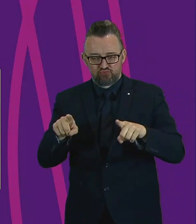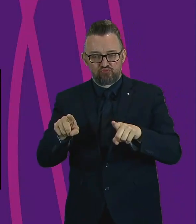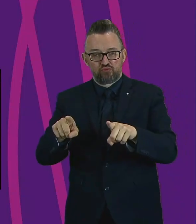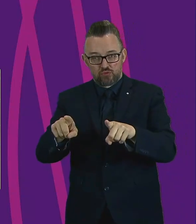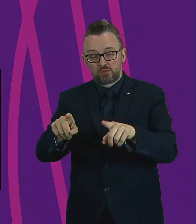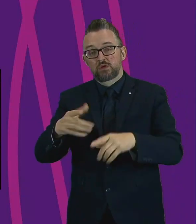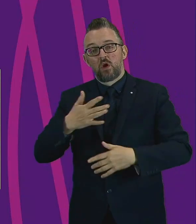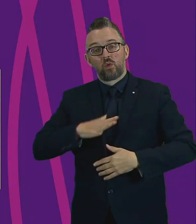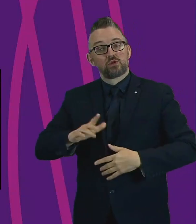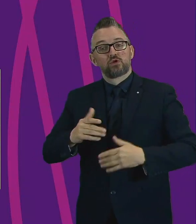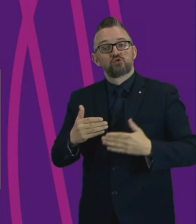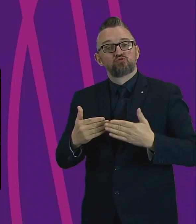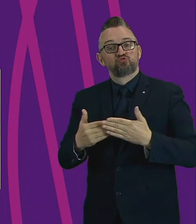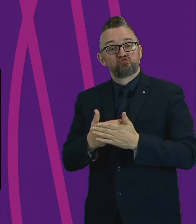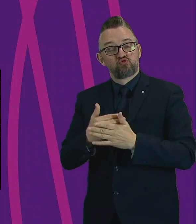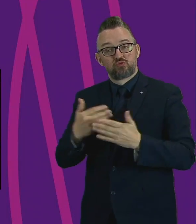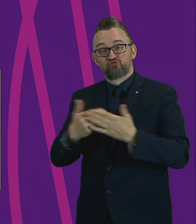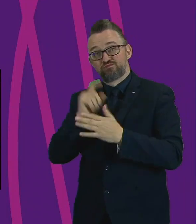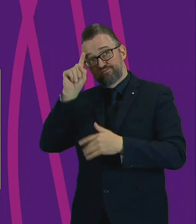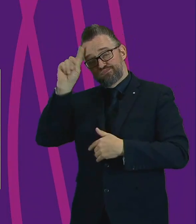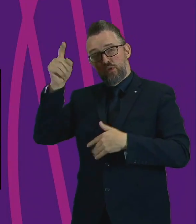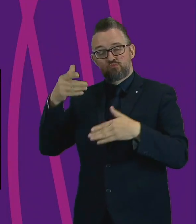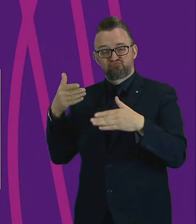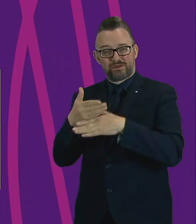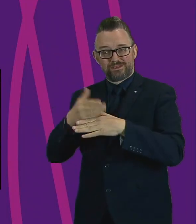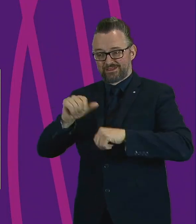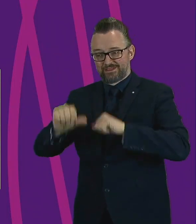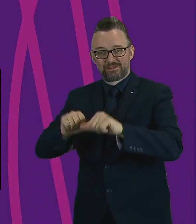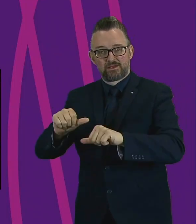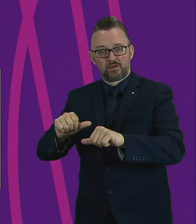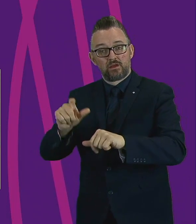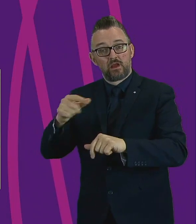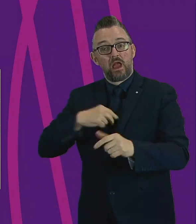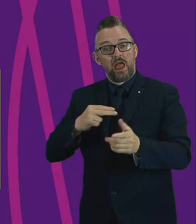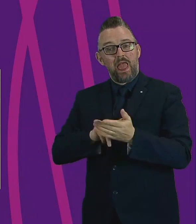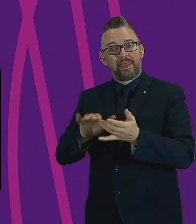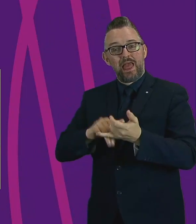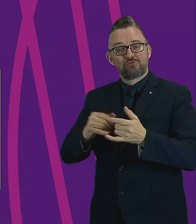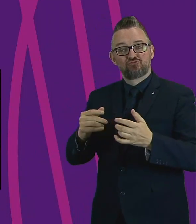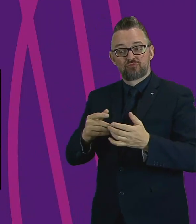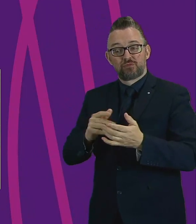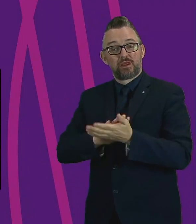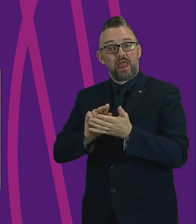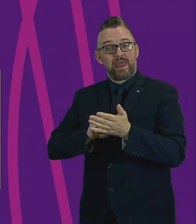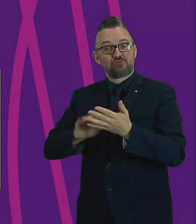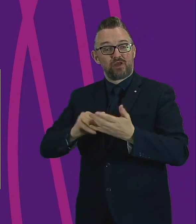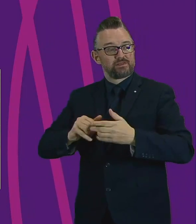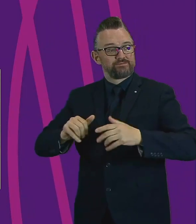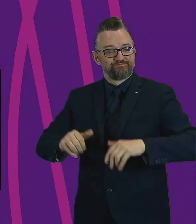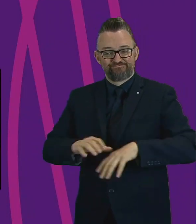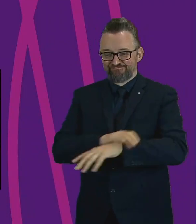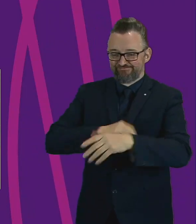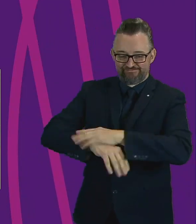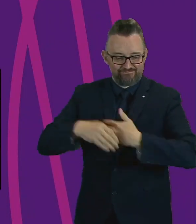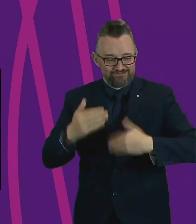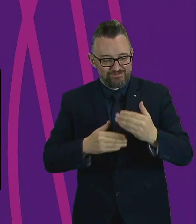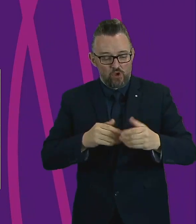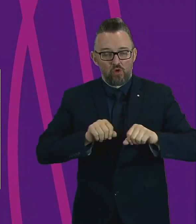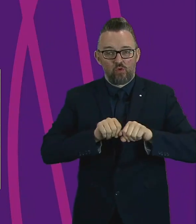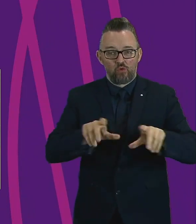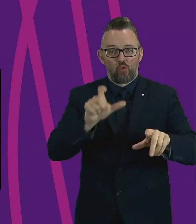and innovative practice as possible. Our NHS didn't just gear up to meet the challenge of the pandemic. In many ways,